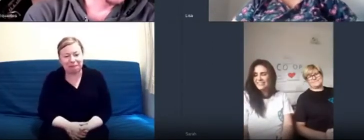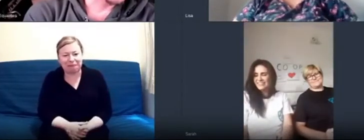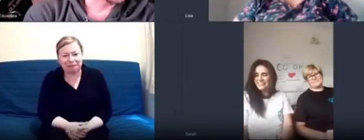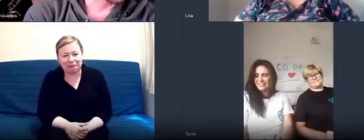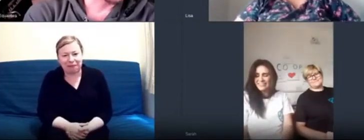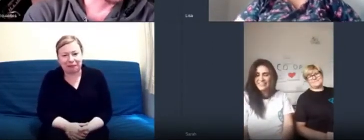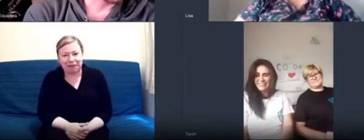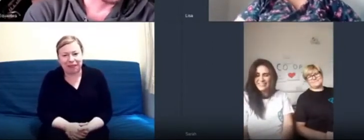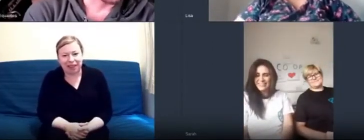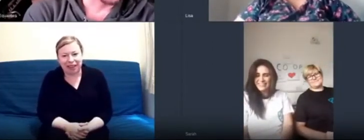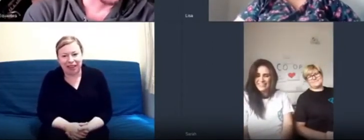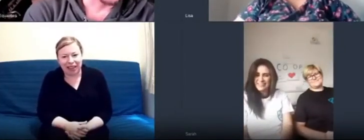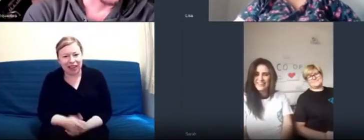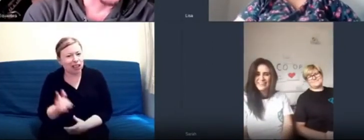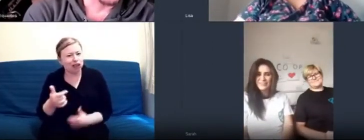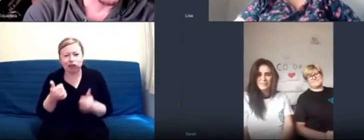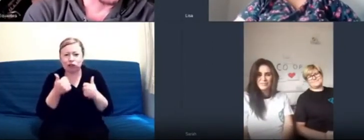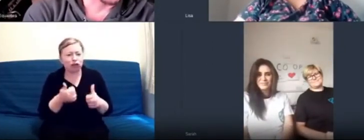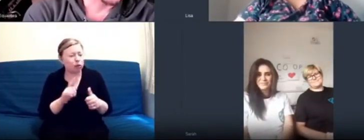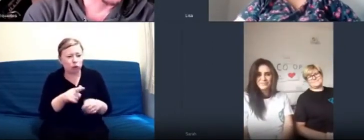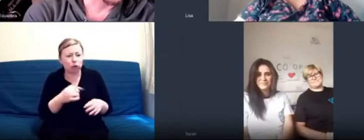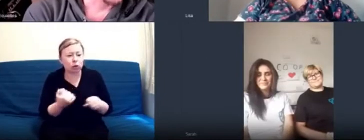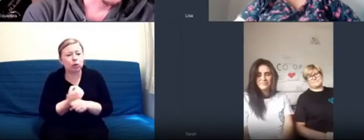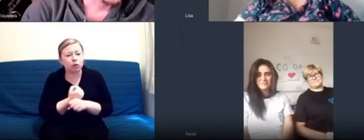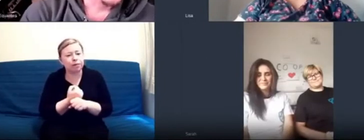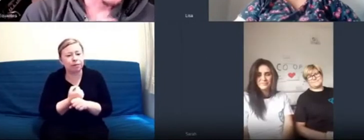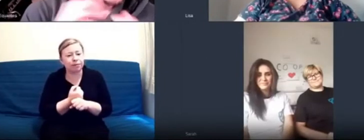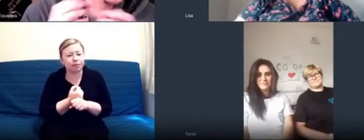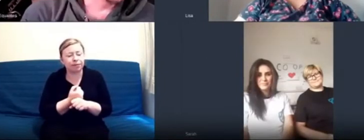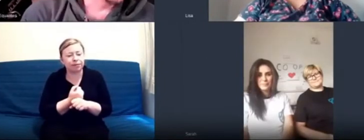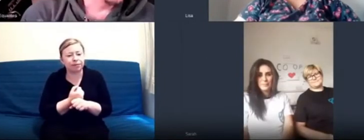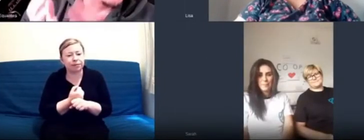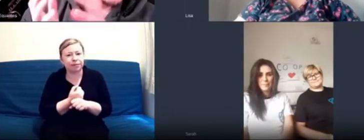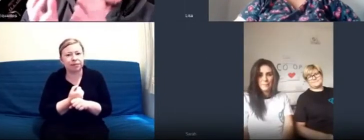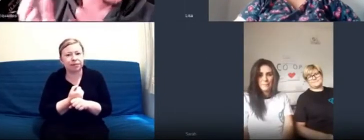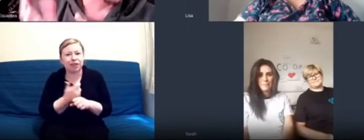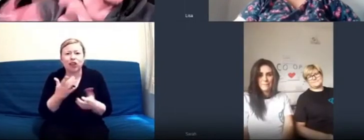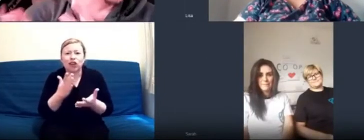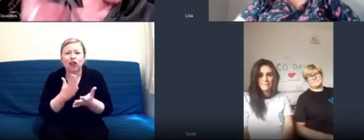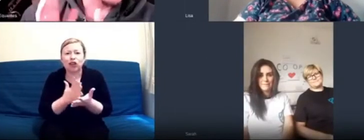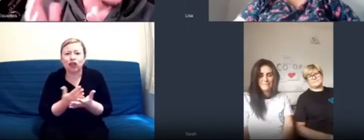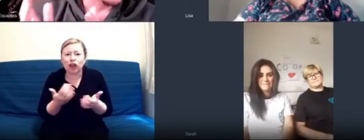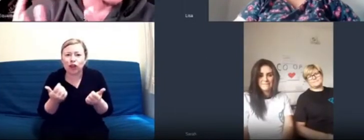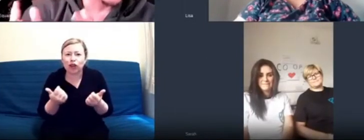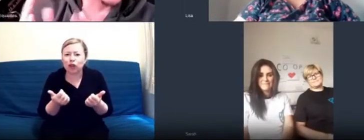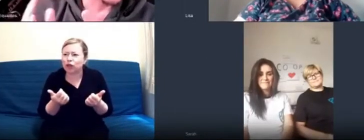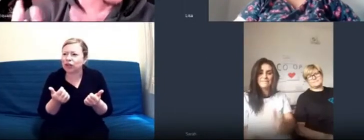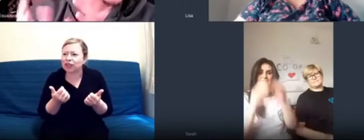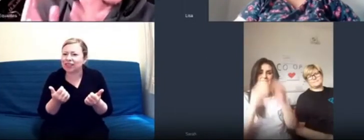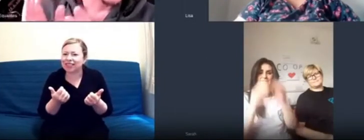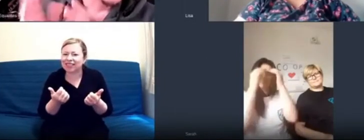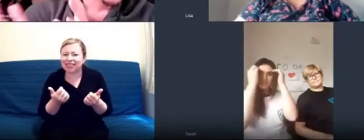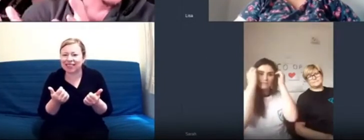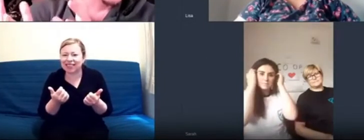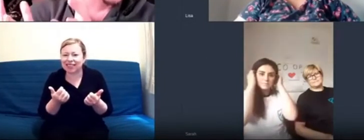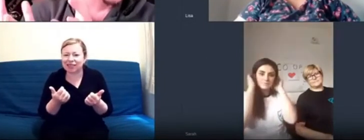It's amazing. It's really amazing what you're doing. And I think that's it's really good that you're seeing this complementary side.